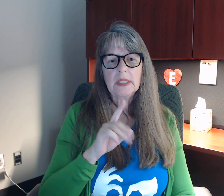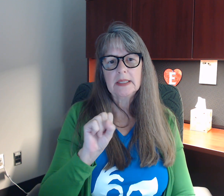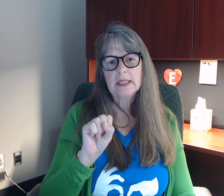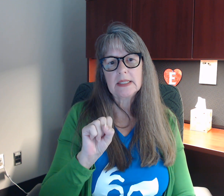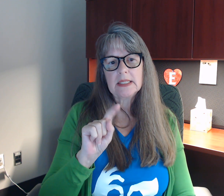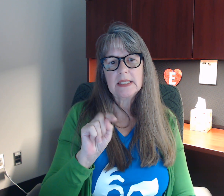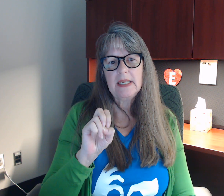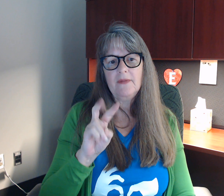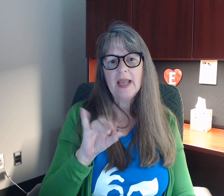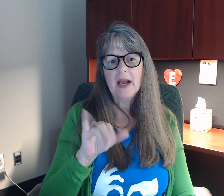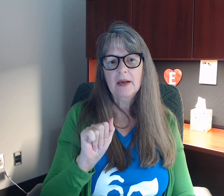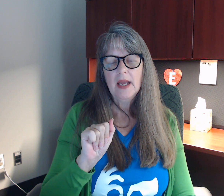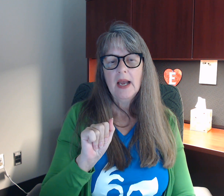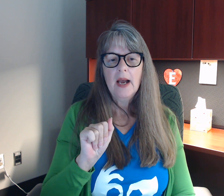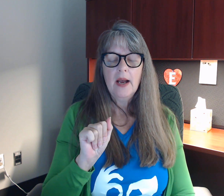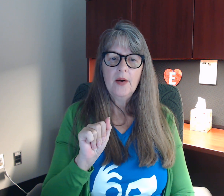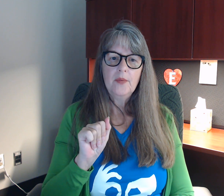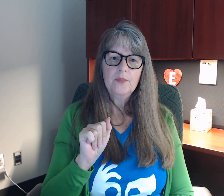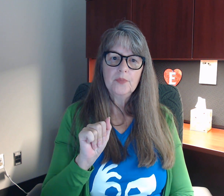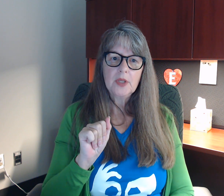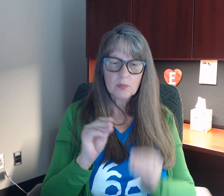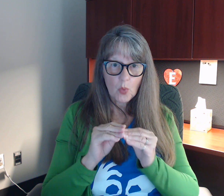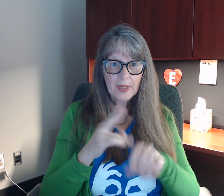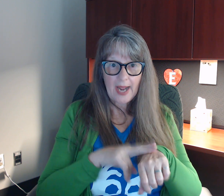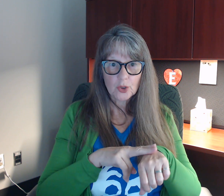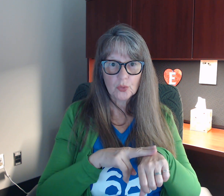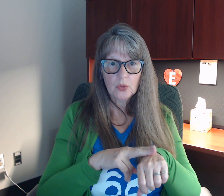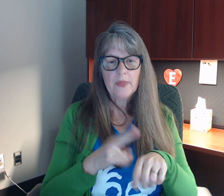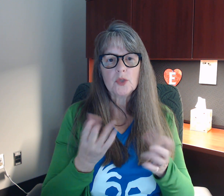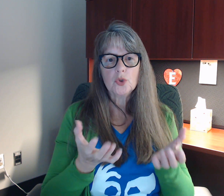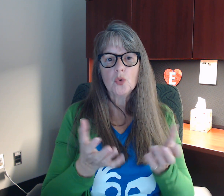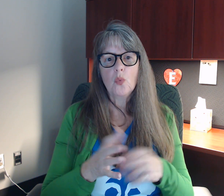the stevia. It's more natural, and that's what you want.